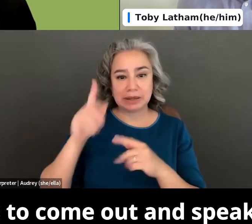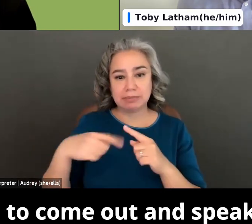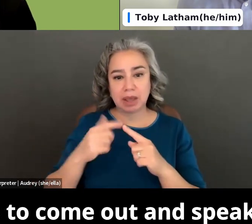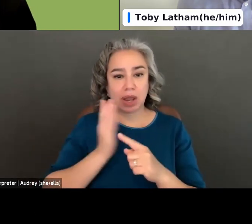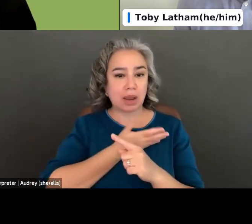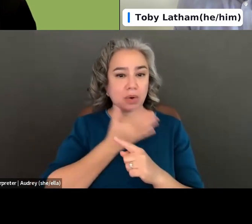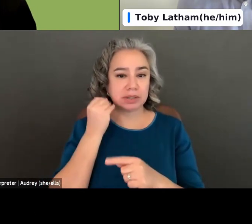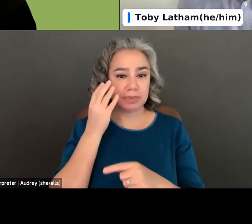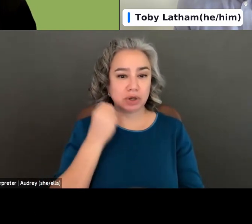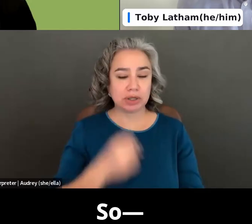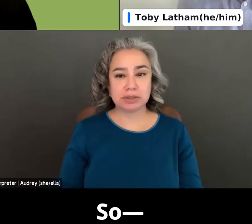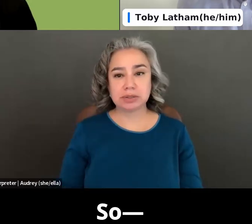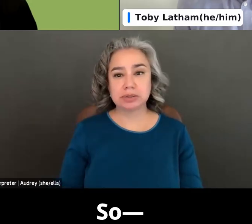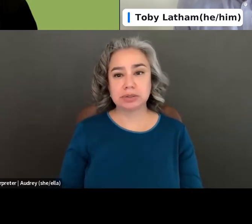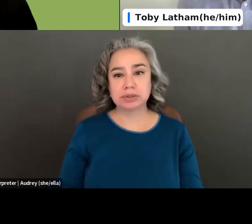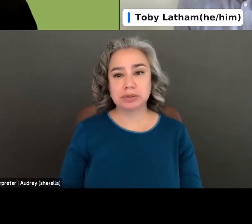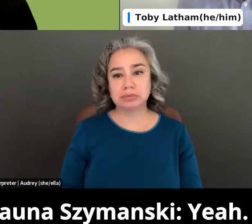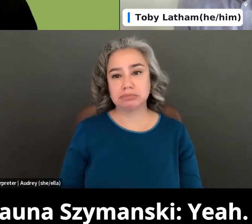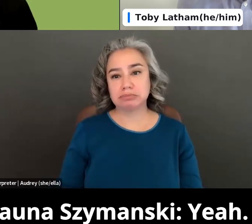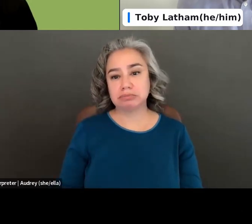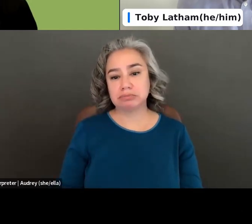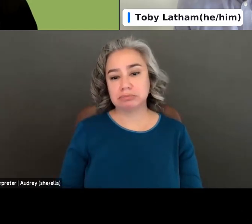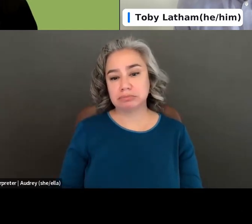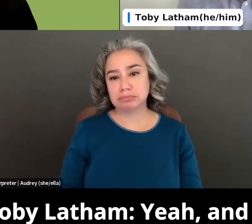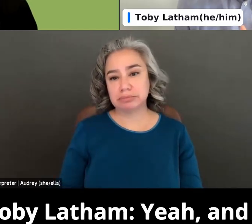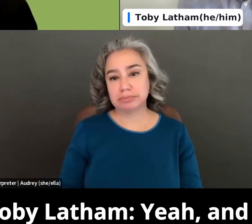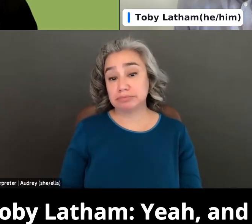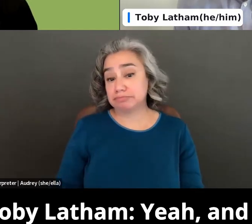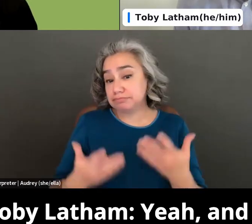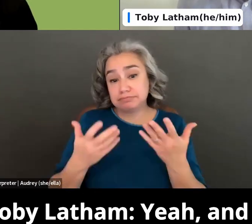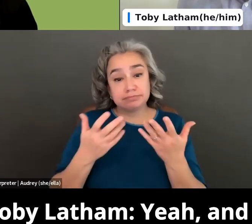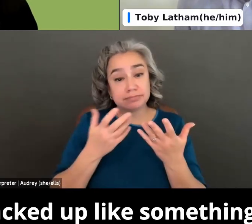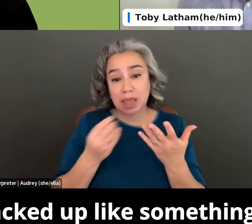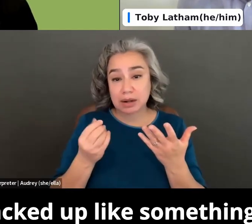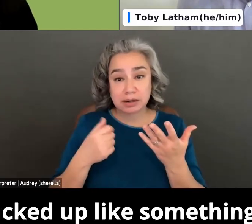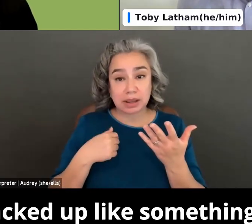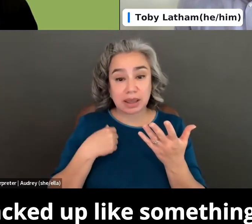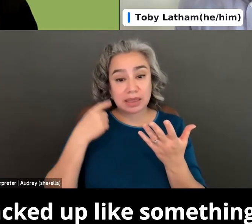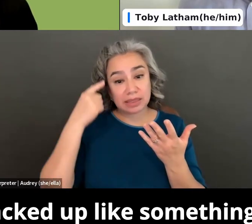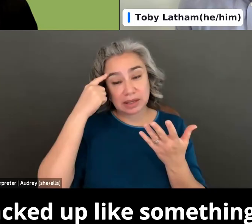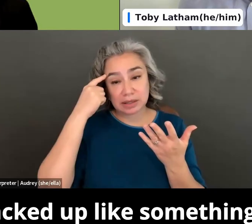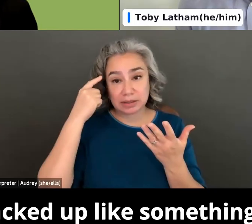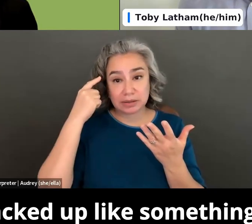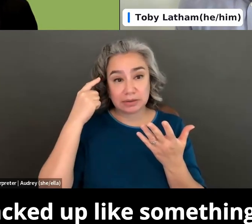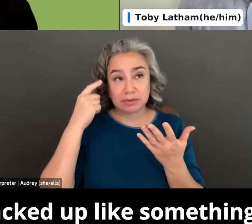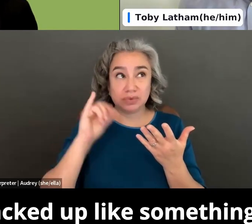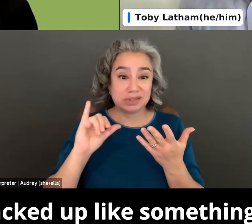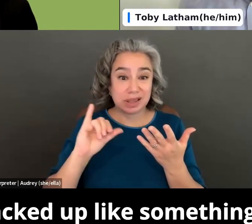experience. And I think it's racked up like something